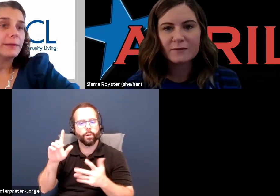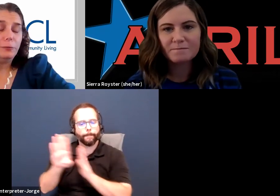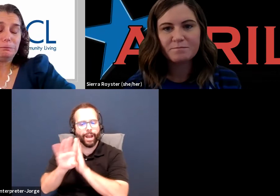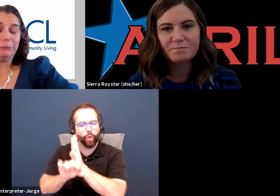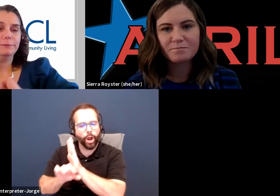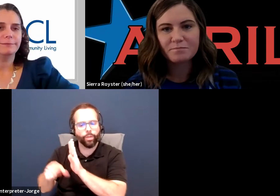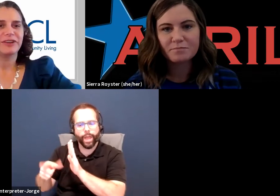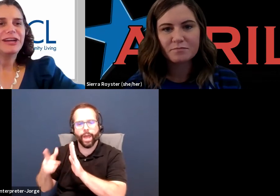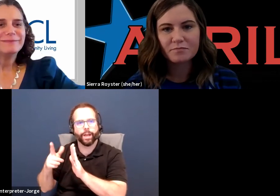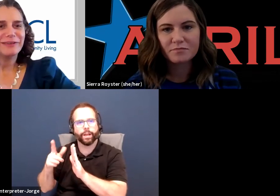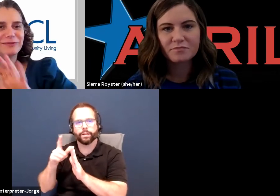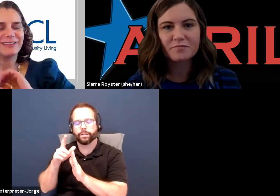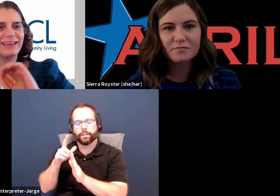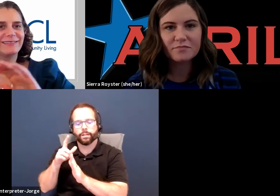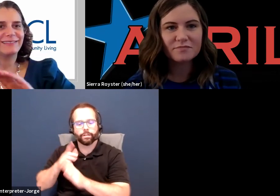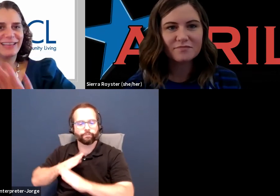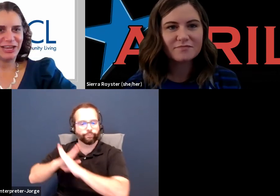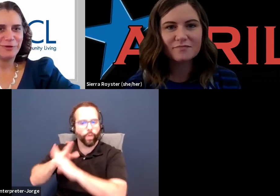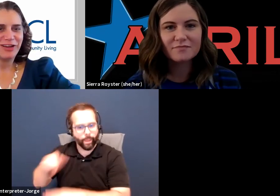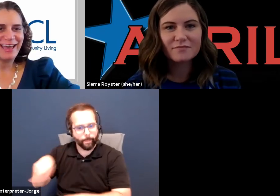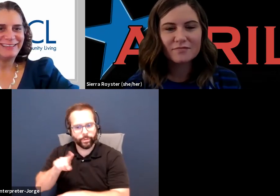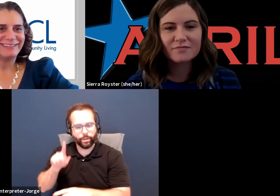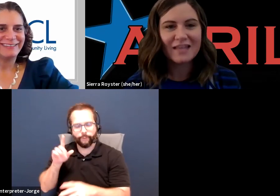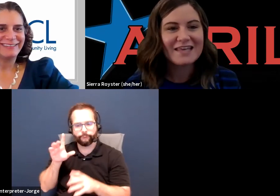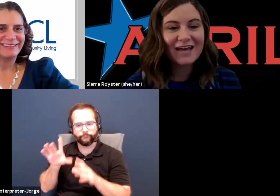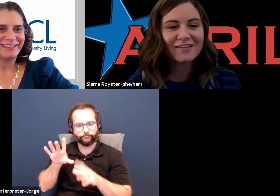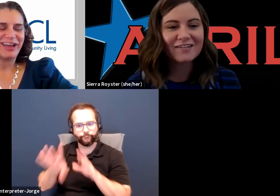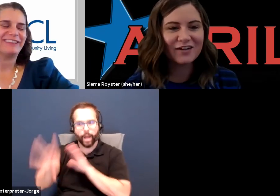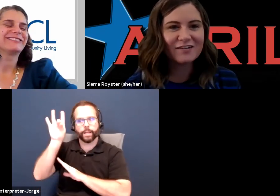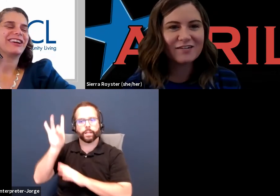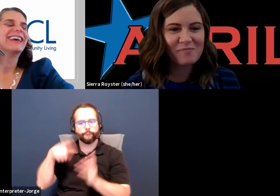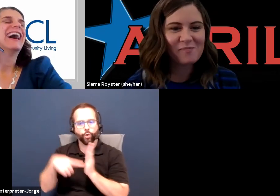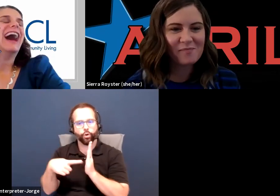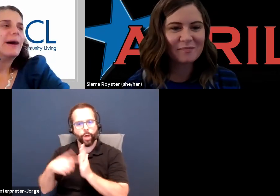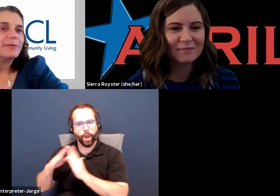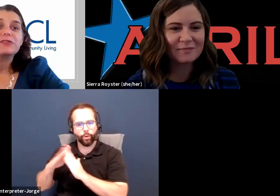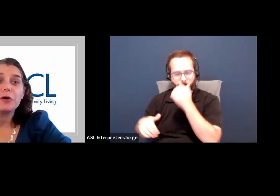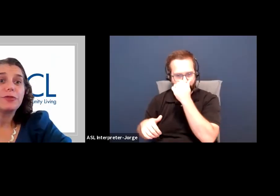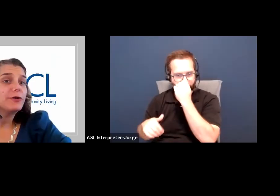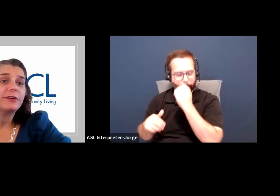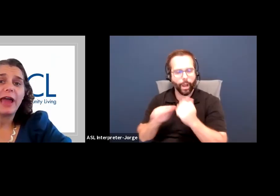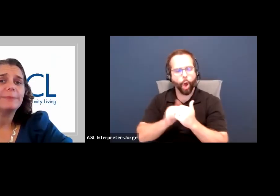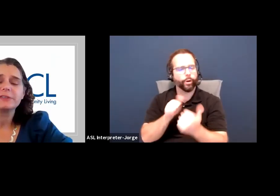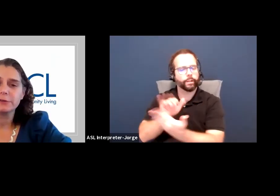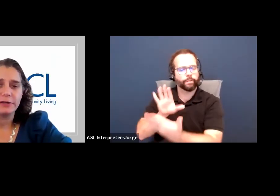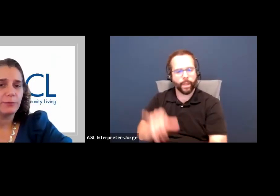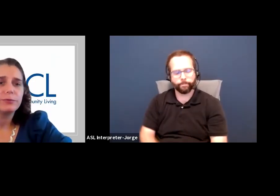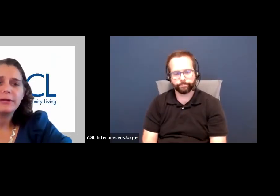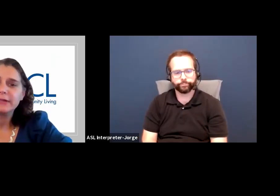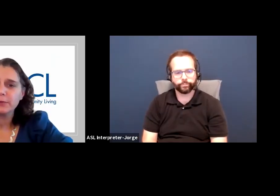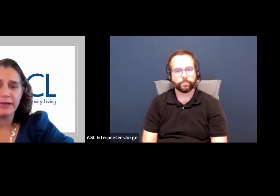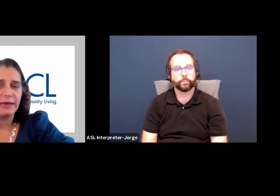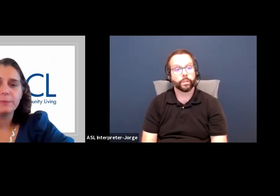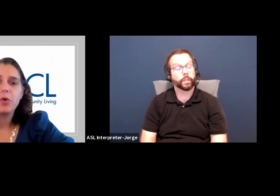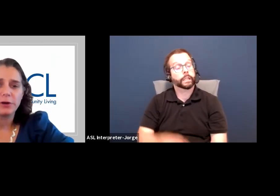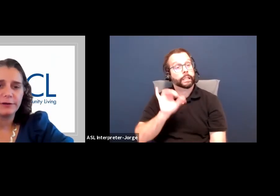so sorry, can you hear me okay? Yeah. Okay, sorry. So those are absolutely